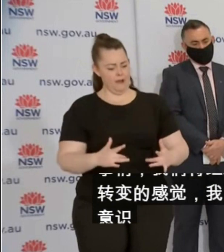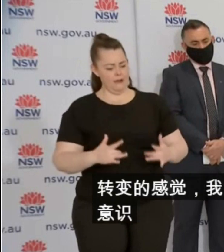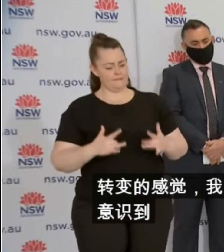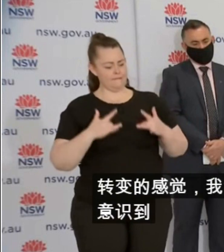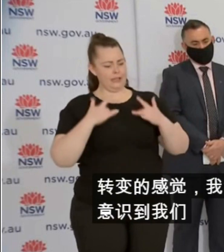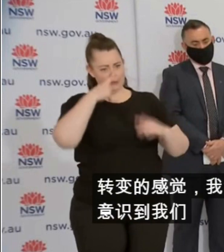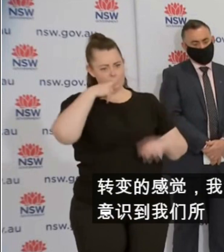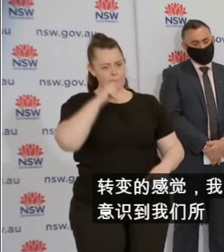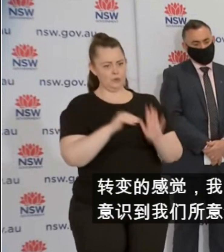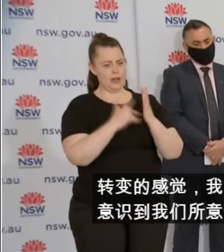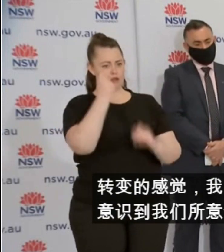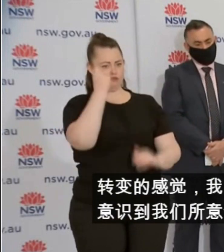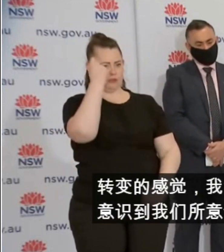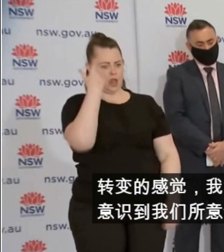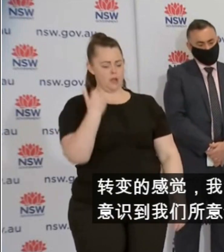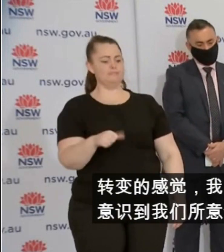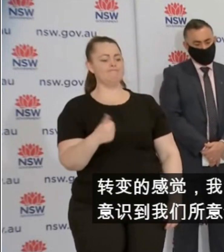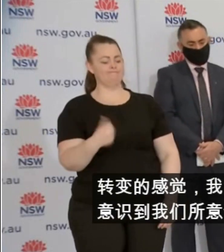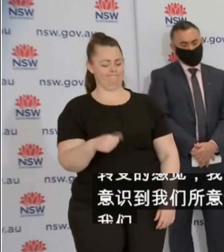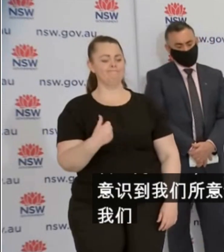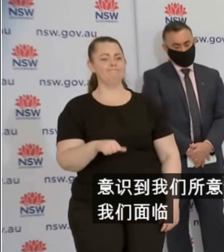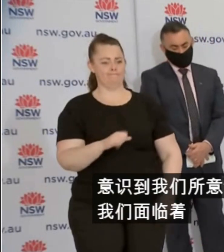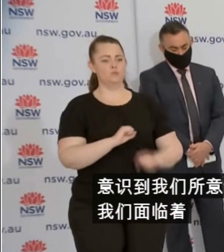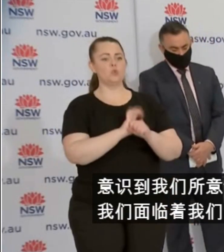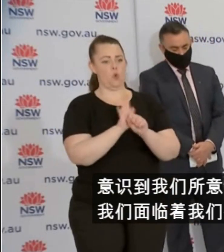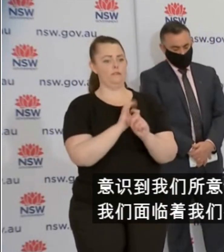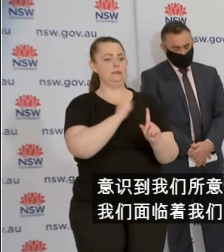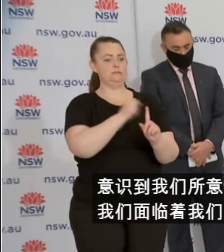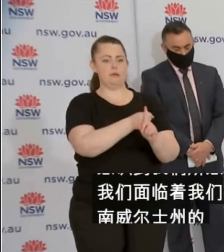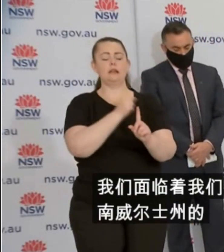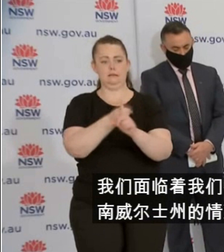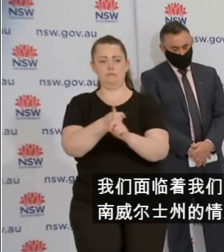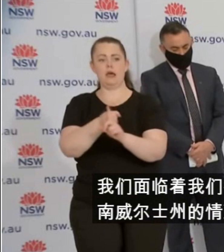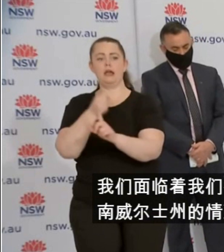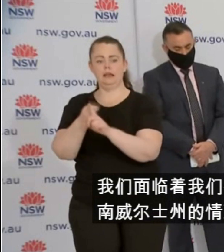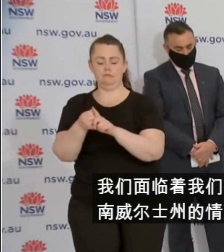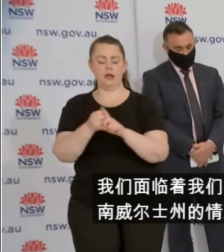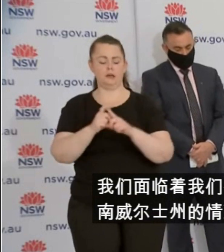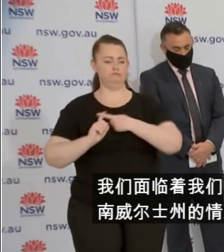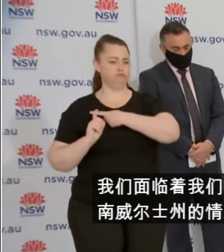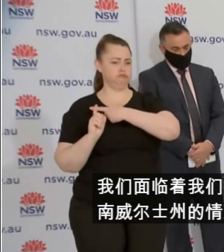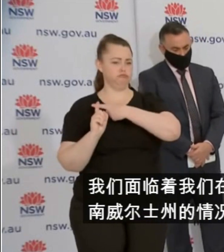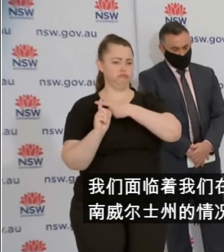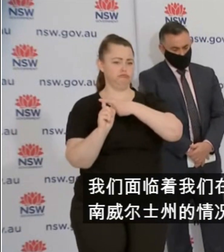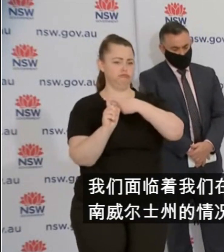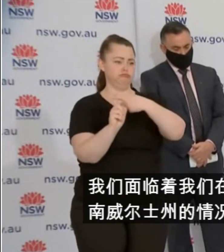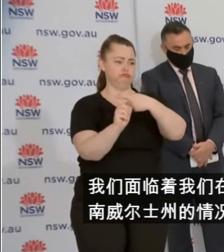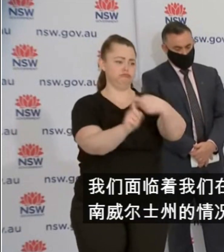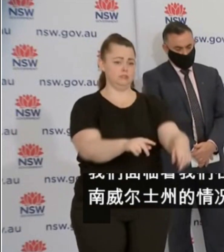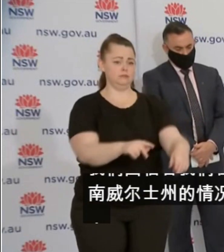people are realising what we realised because we were confronted with what we were in New South Wales, that Delta is a game